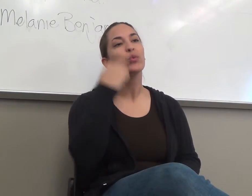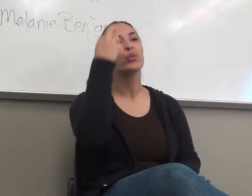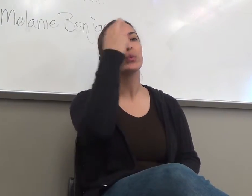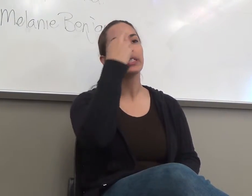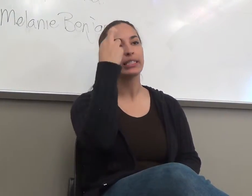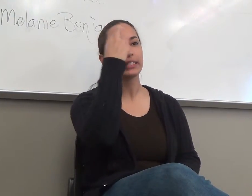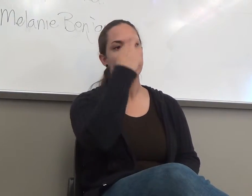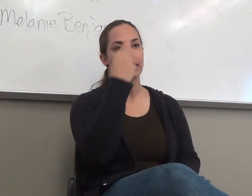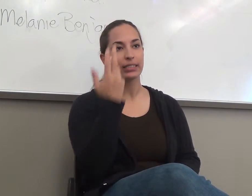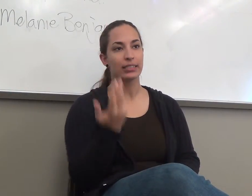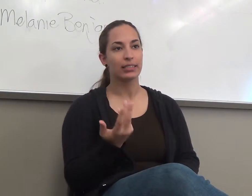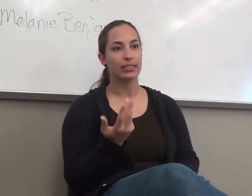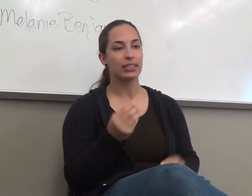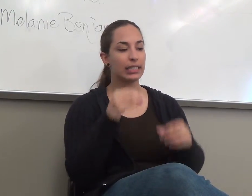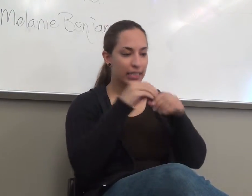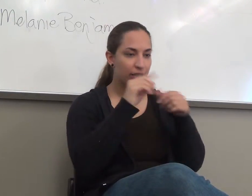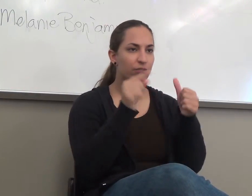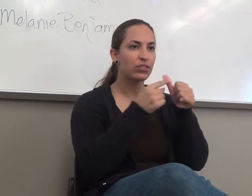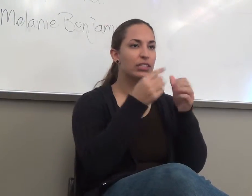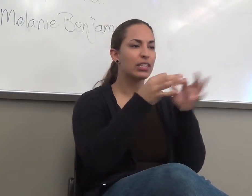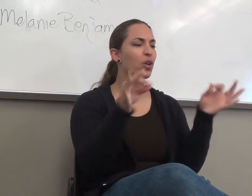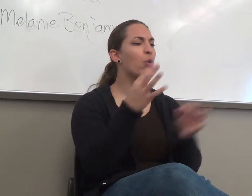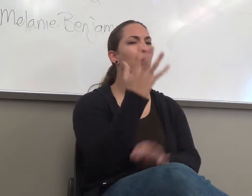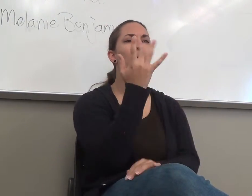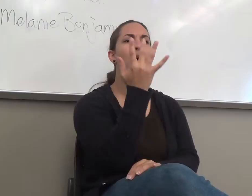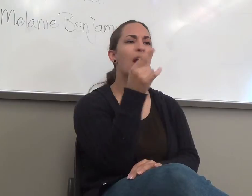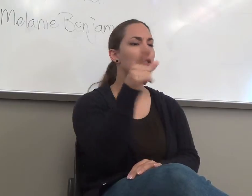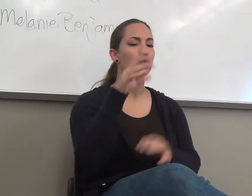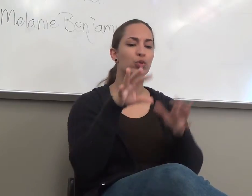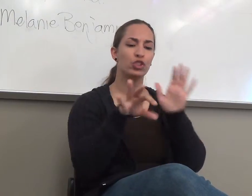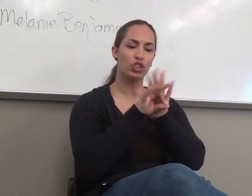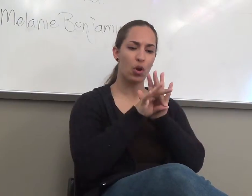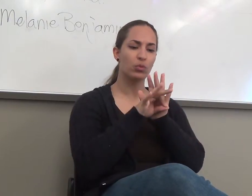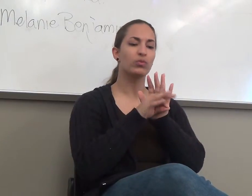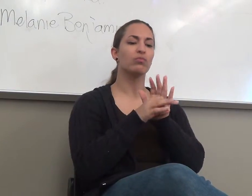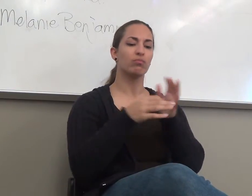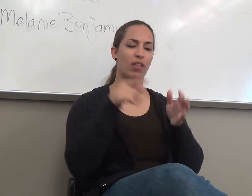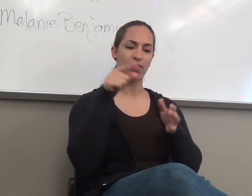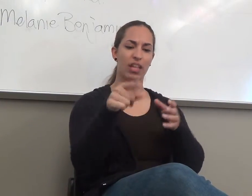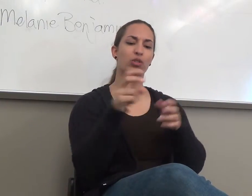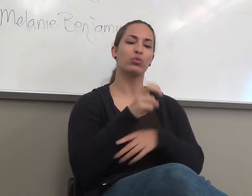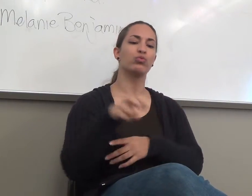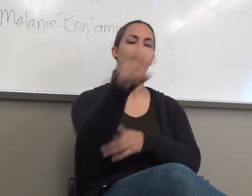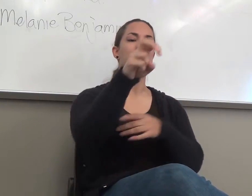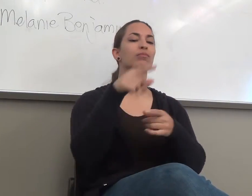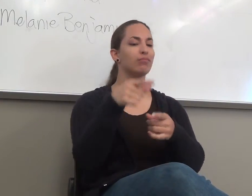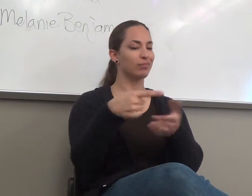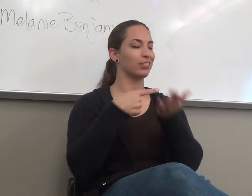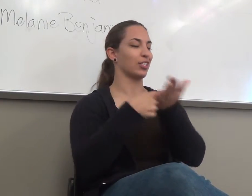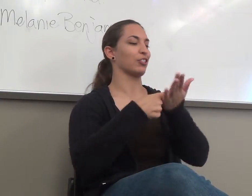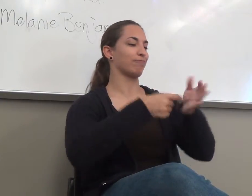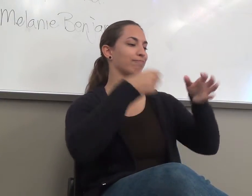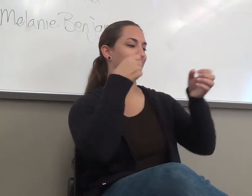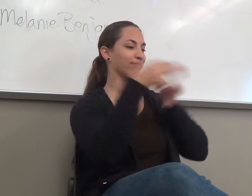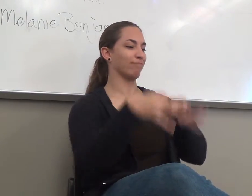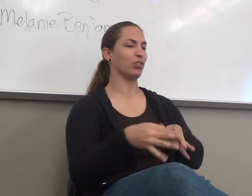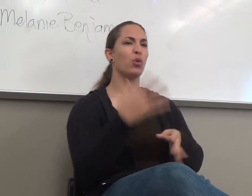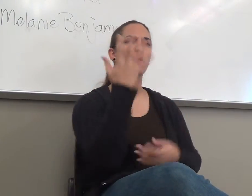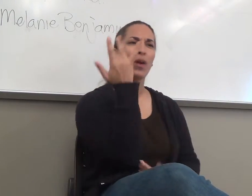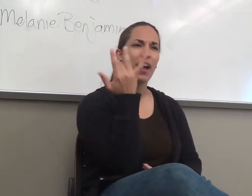first sentence why you have chosen this trip to talk about. Why you have chosen this event. Here's one way to think of it.